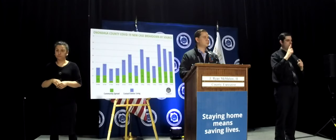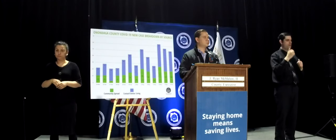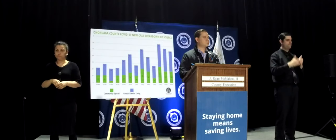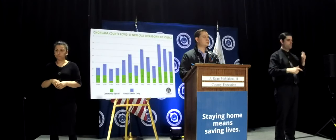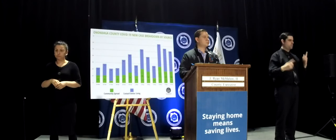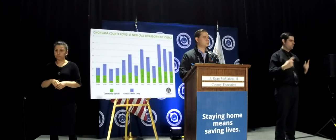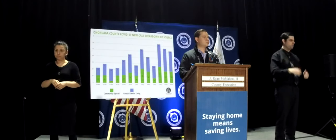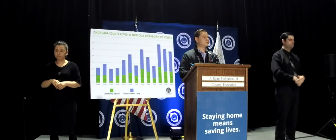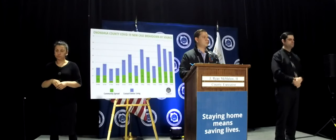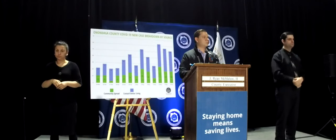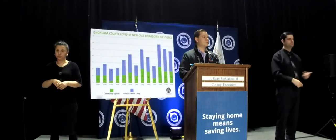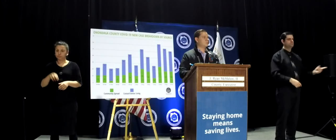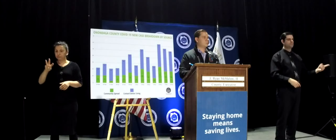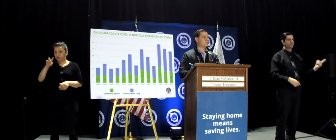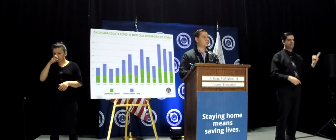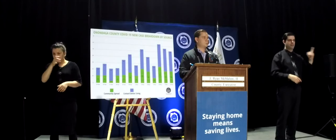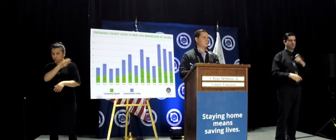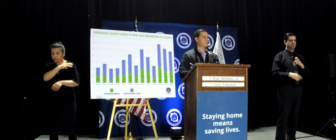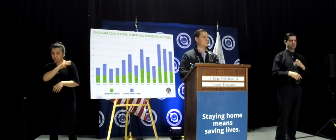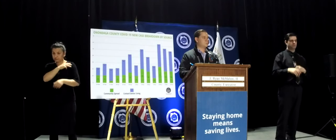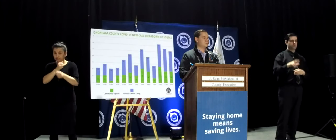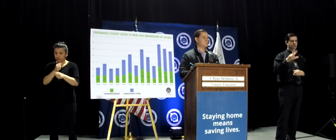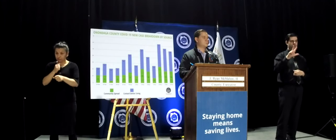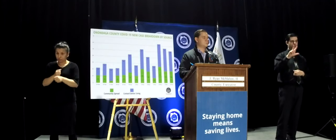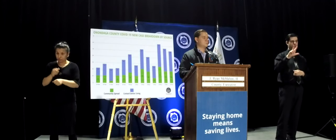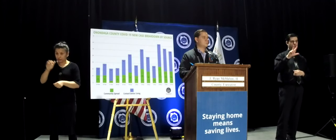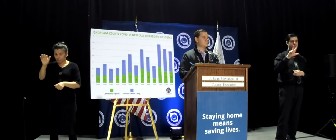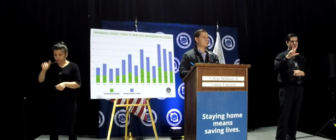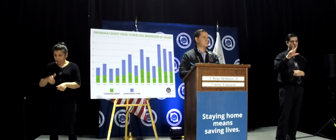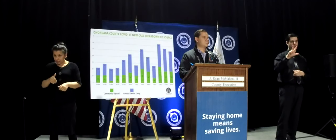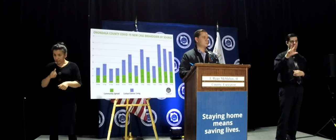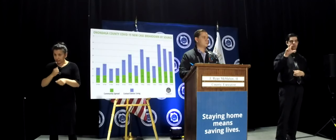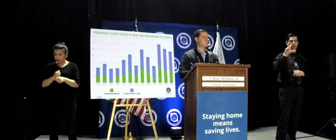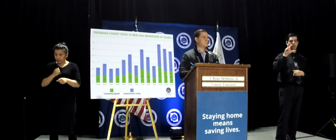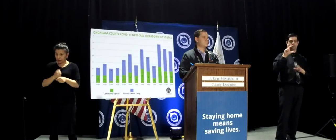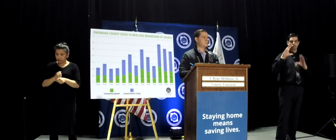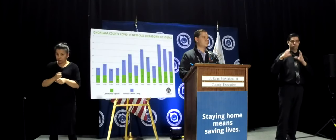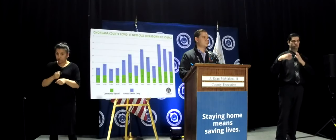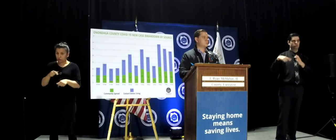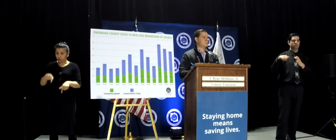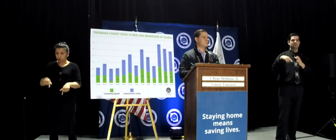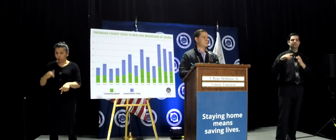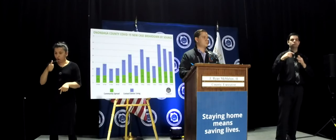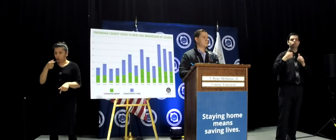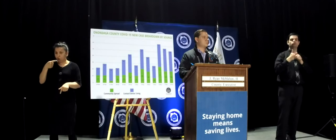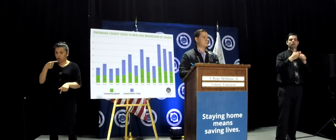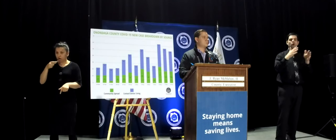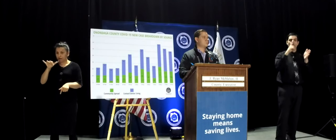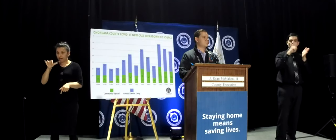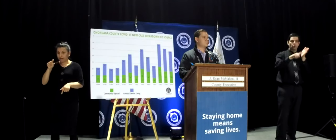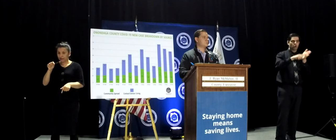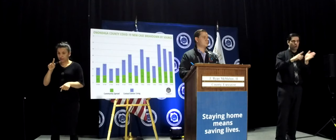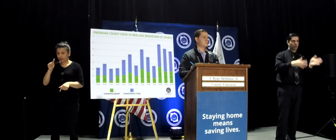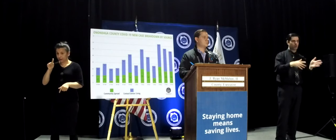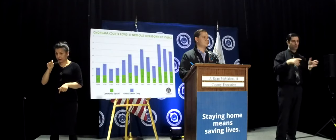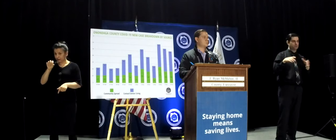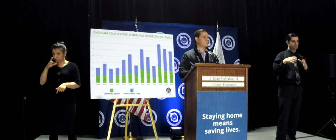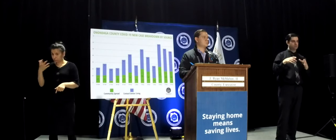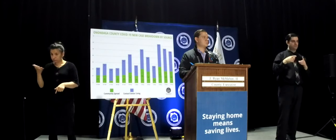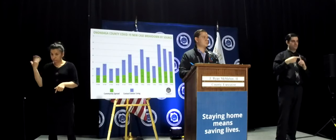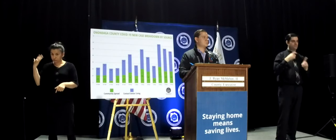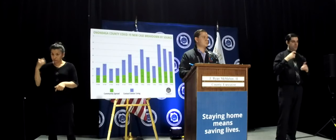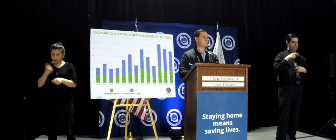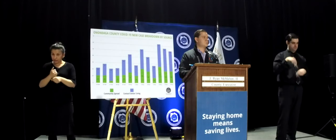all Onondaga County employees? And does that mean Onondaga County will be doing tracing for